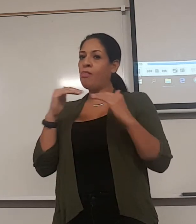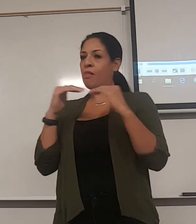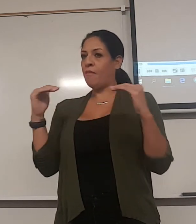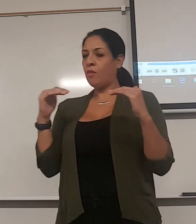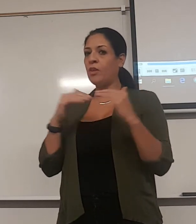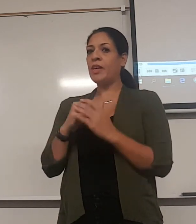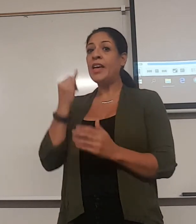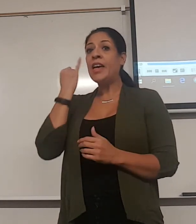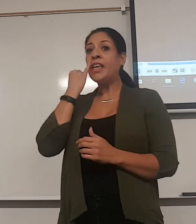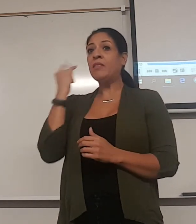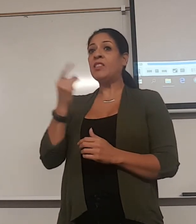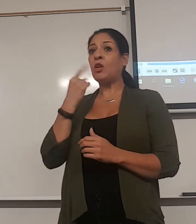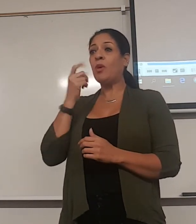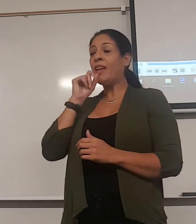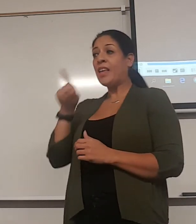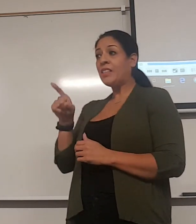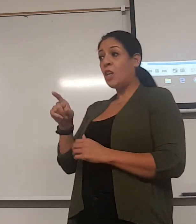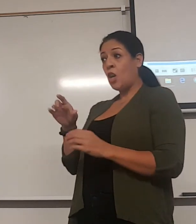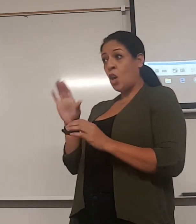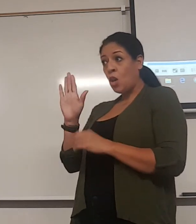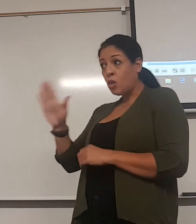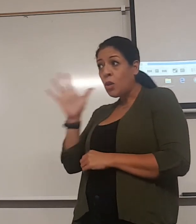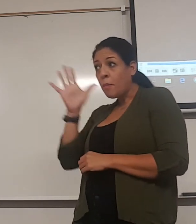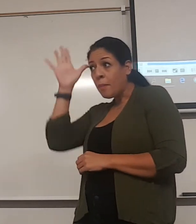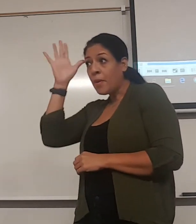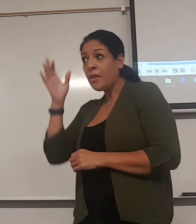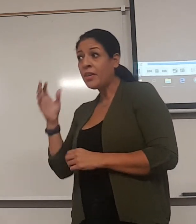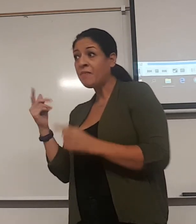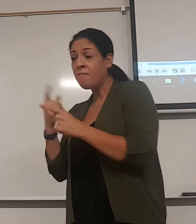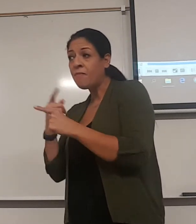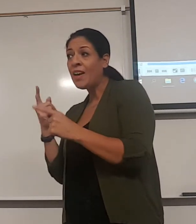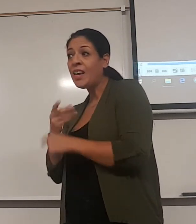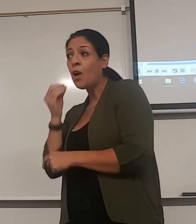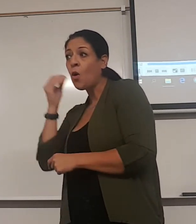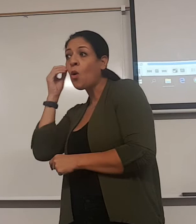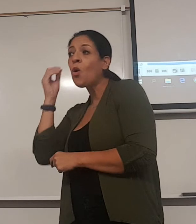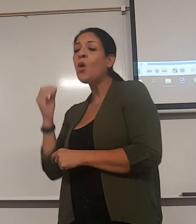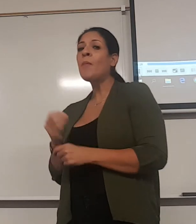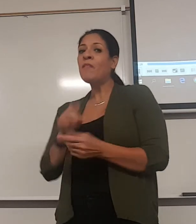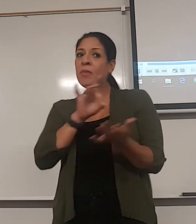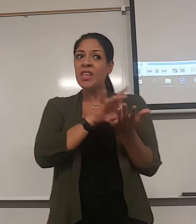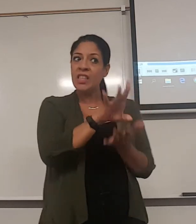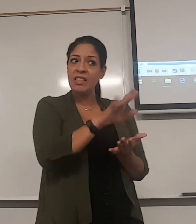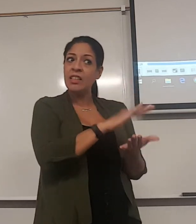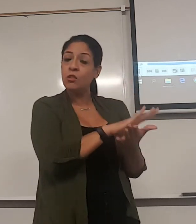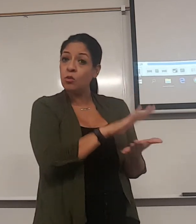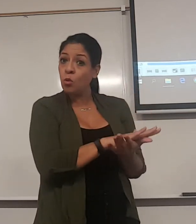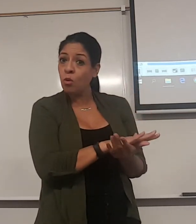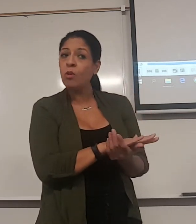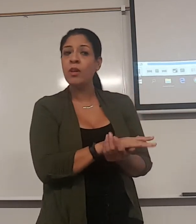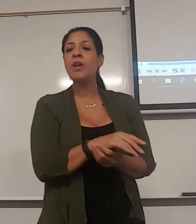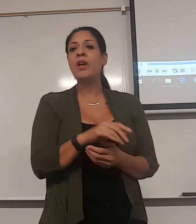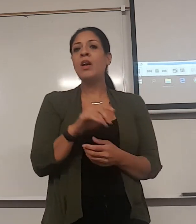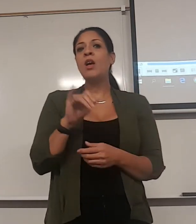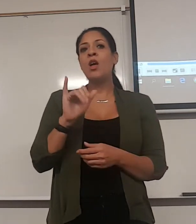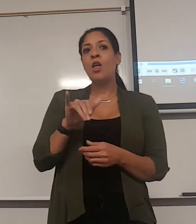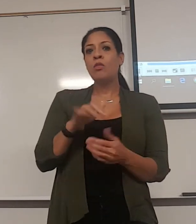asks a teenager, do your parents fight at home? Or have you ever been kicked out of school? These kinds of boundaries are called